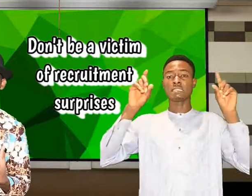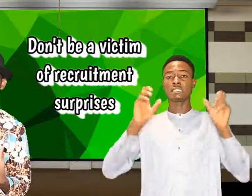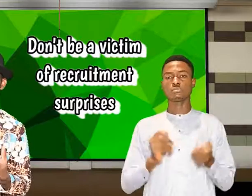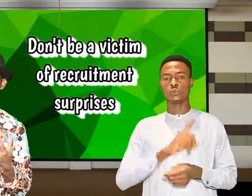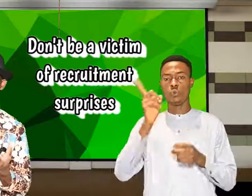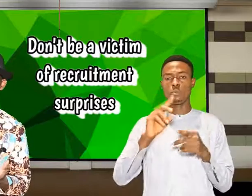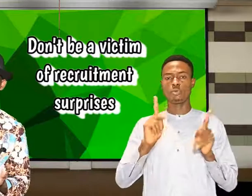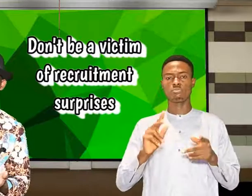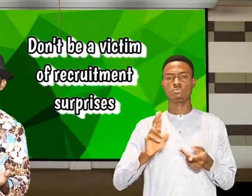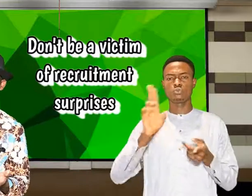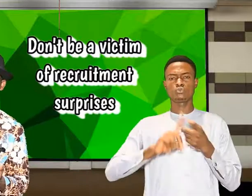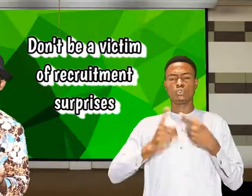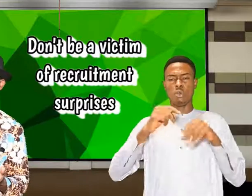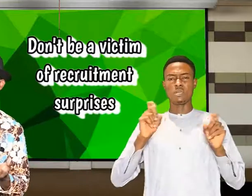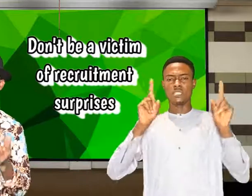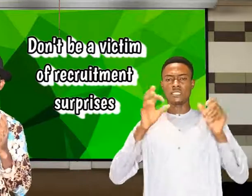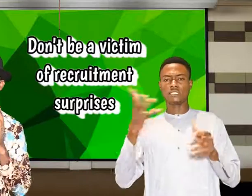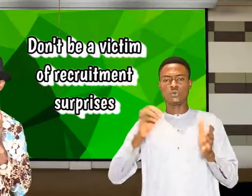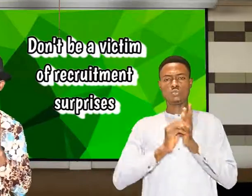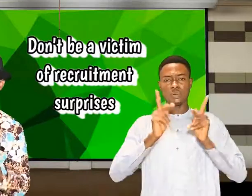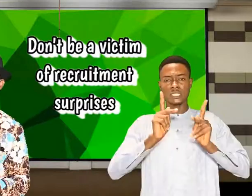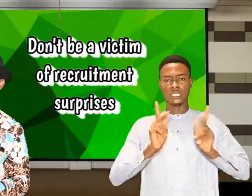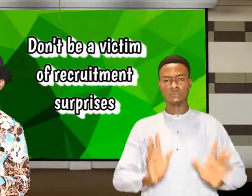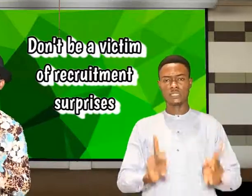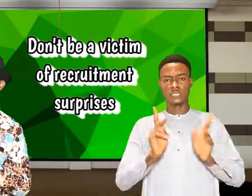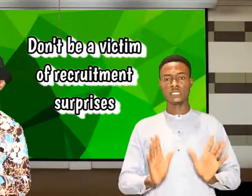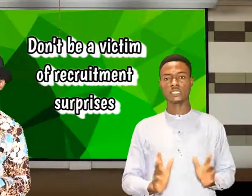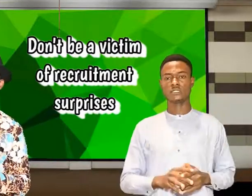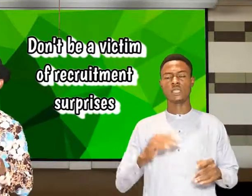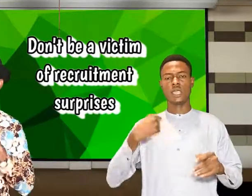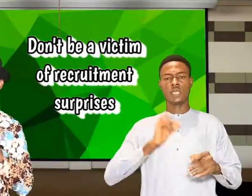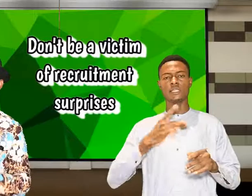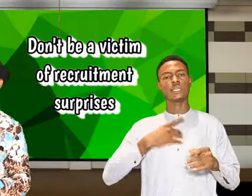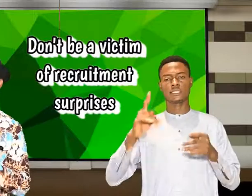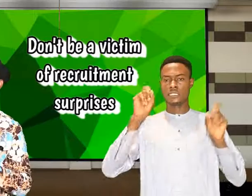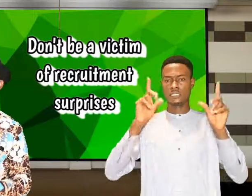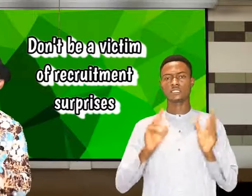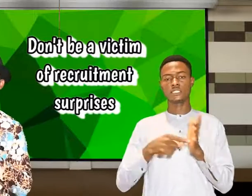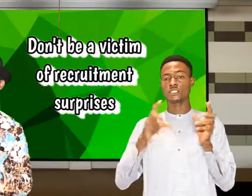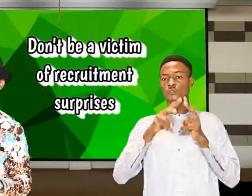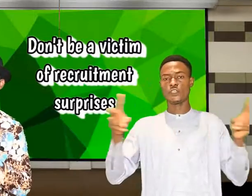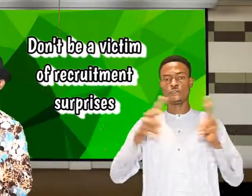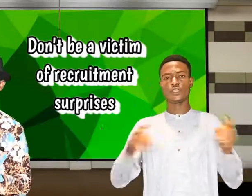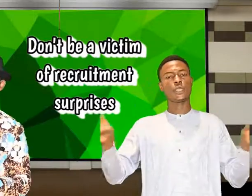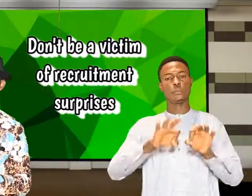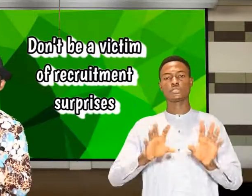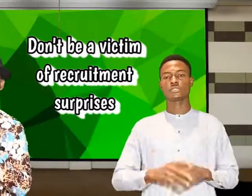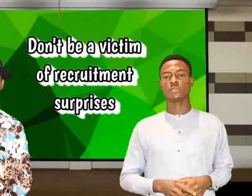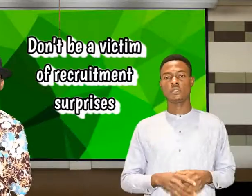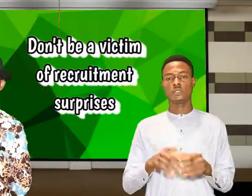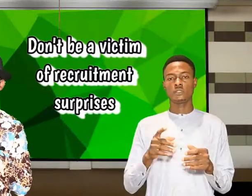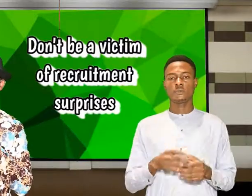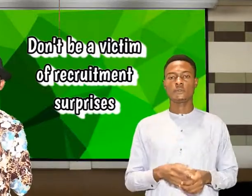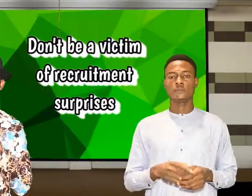people come together, assess their personality, their style, and we also like doing testing. This is very, very important. There will